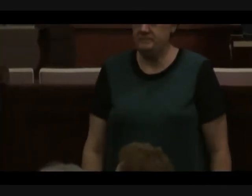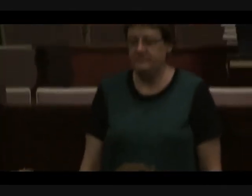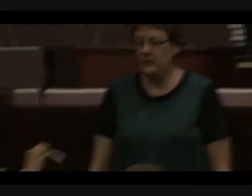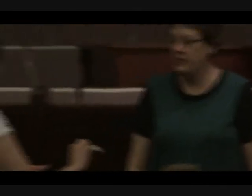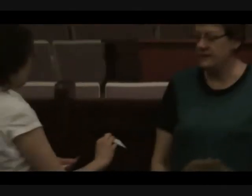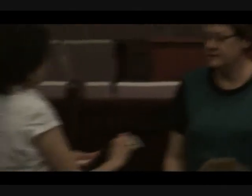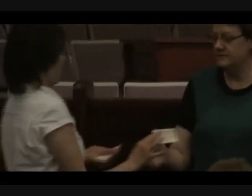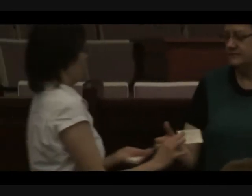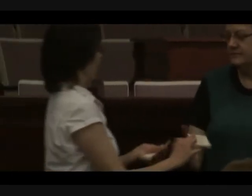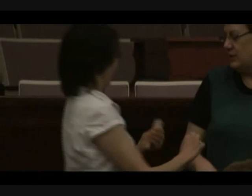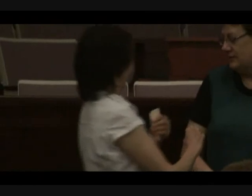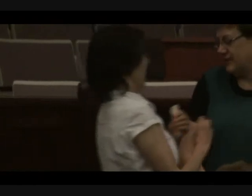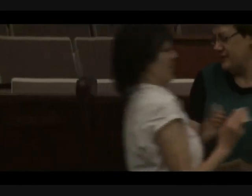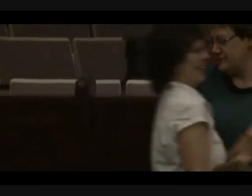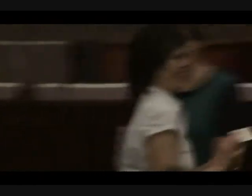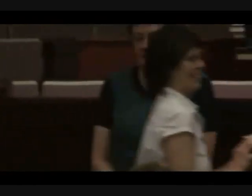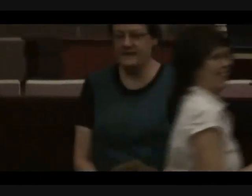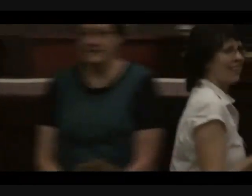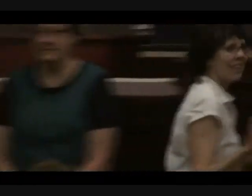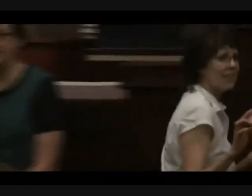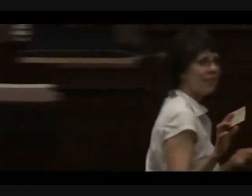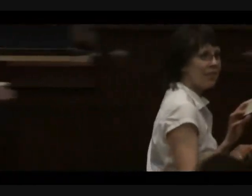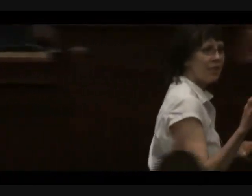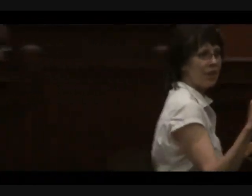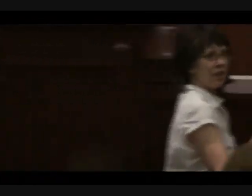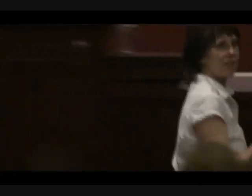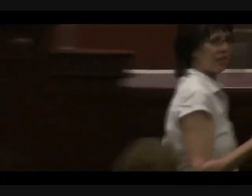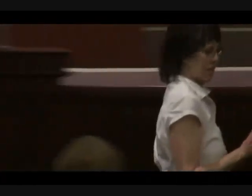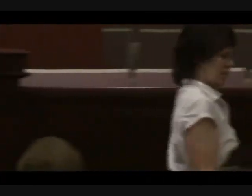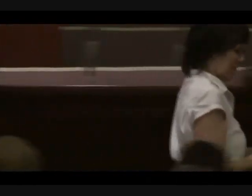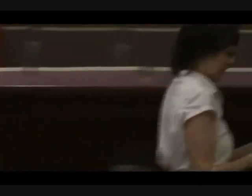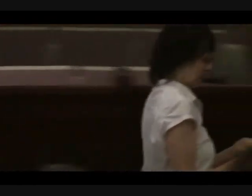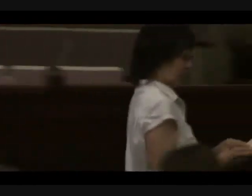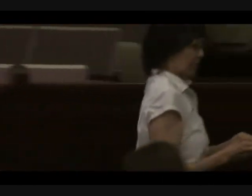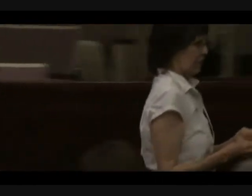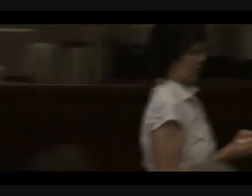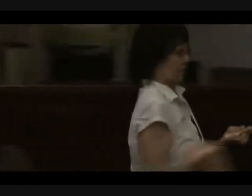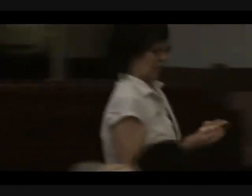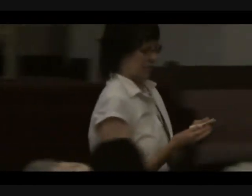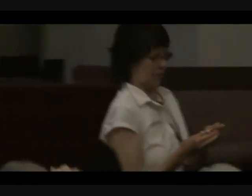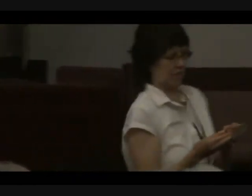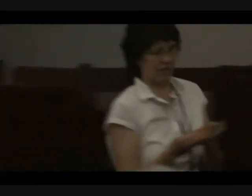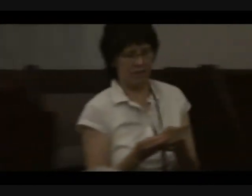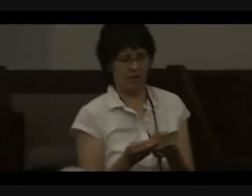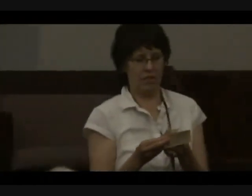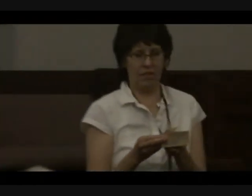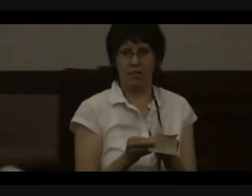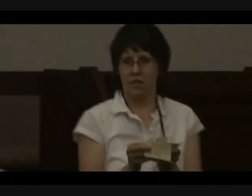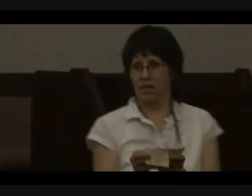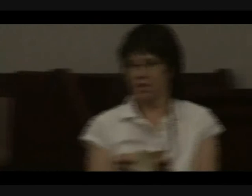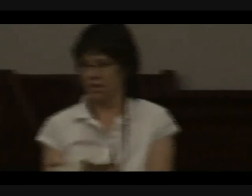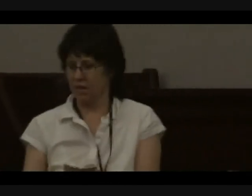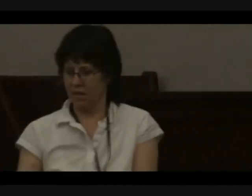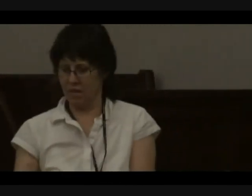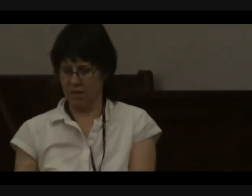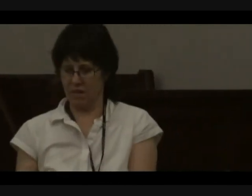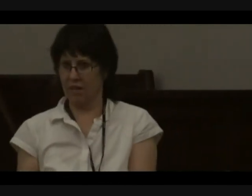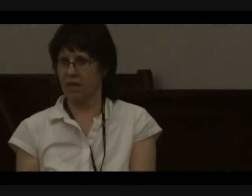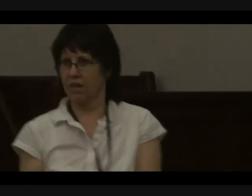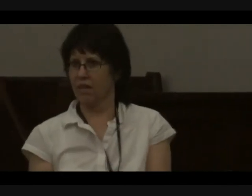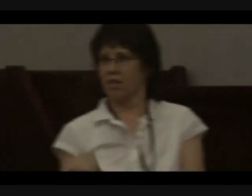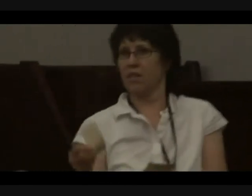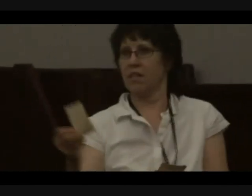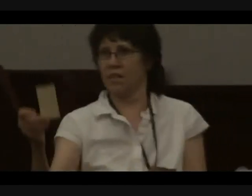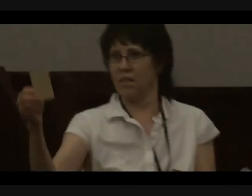Okay, any other questions? Again, we would appreciate your comments or suggestions. This is the first time we've done